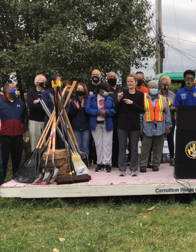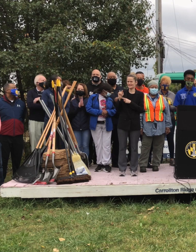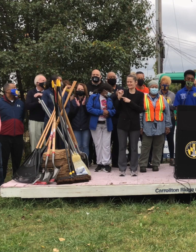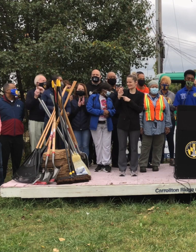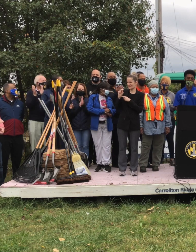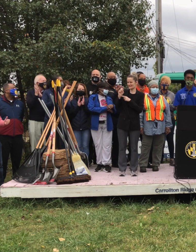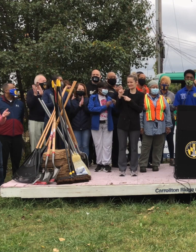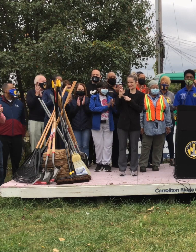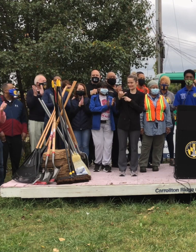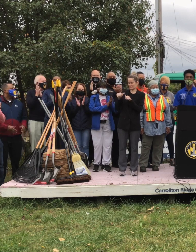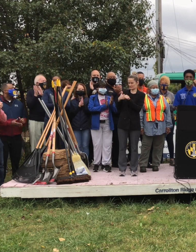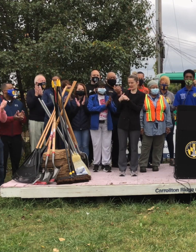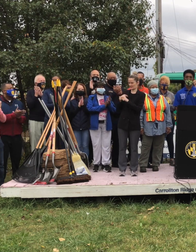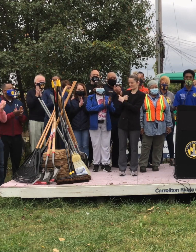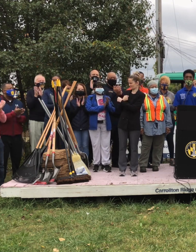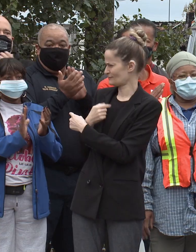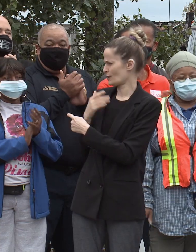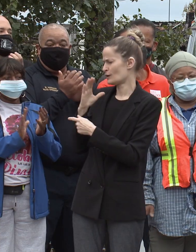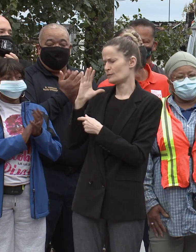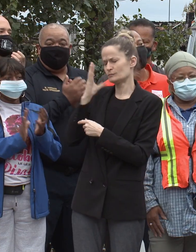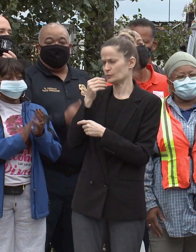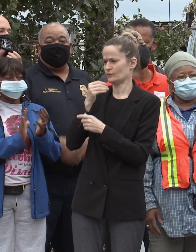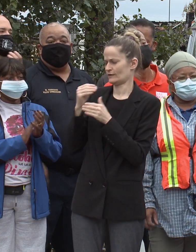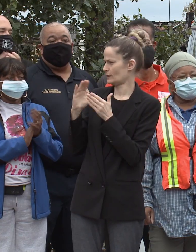entire cabinet,